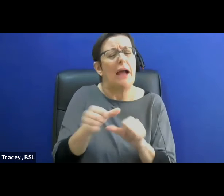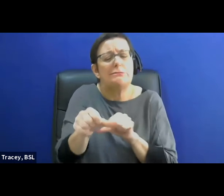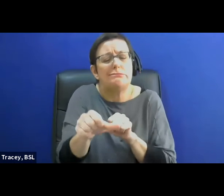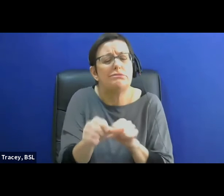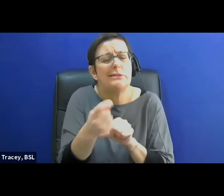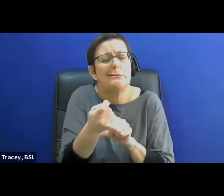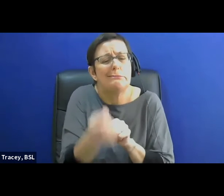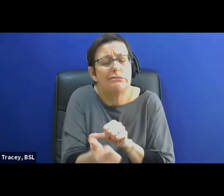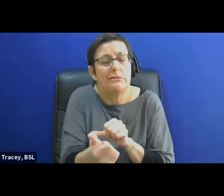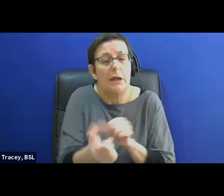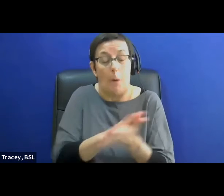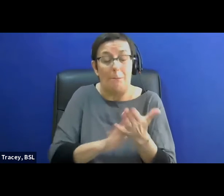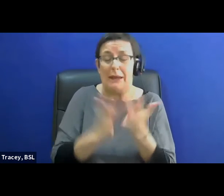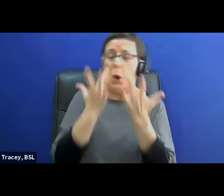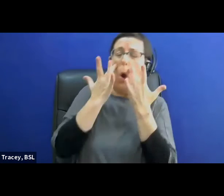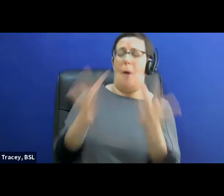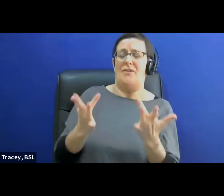face.